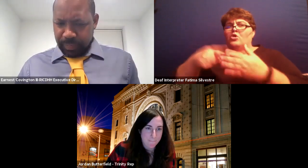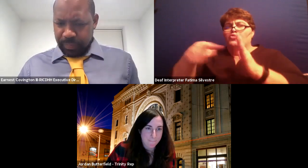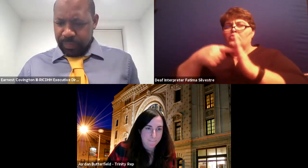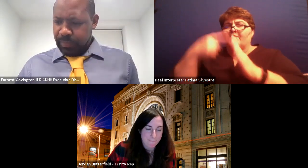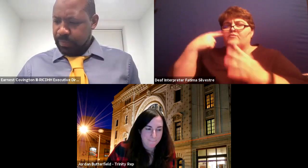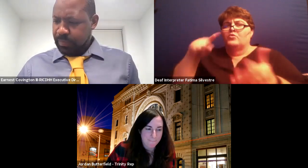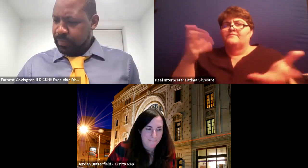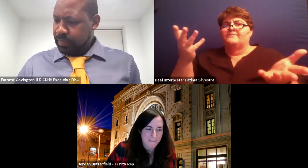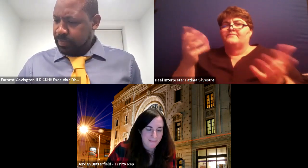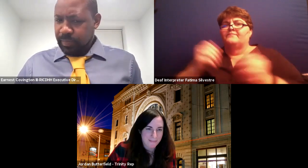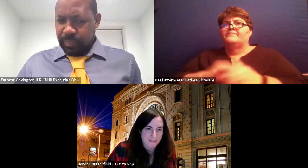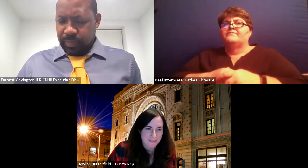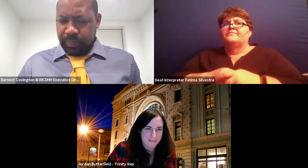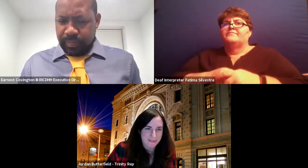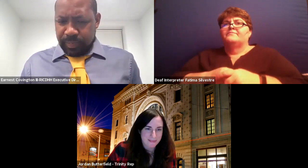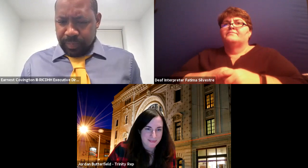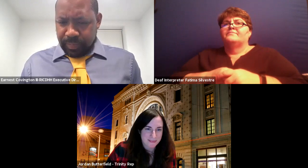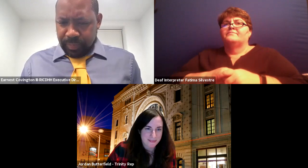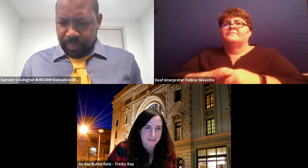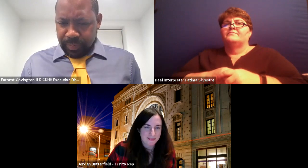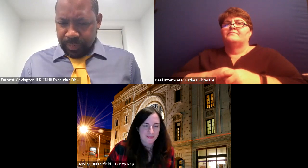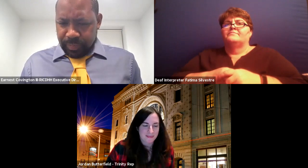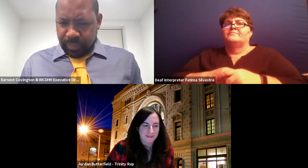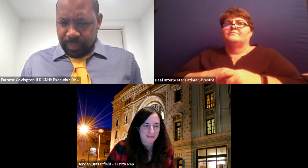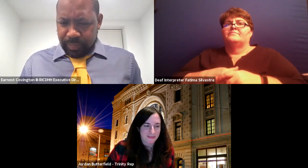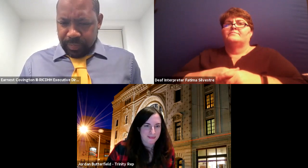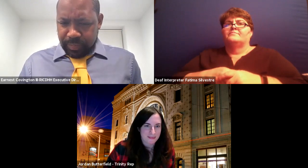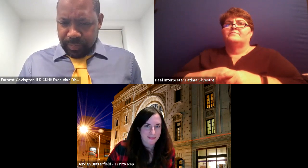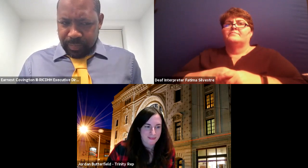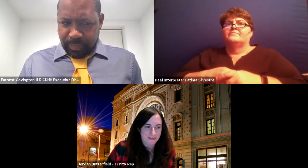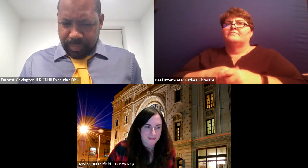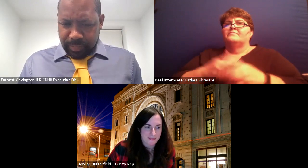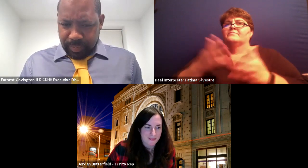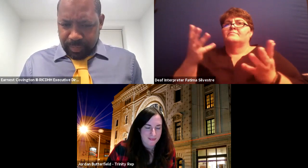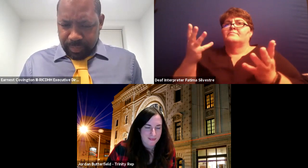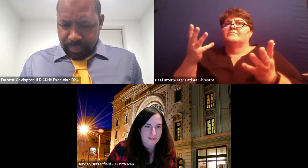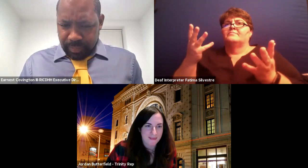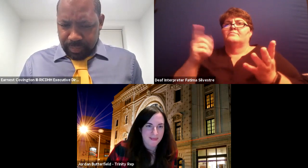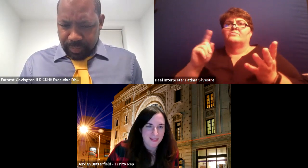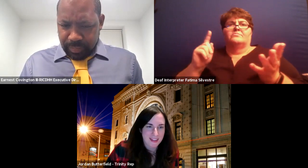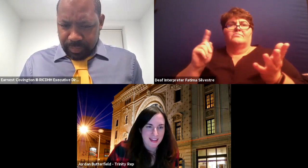Now we have another representative. Sorry, I missed your name. Jordan Butterfield. Thank you.